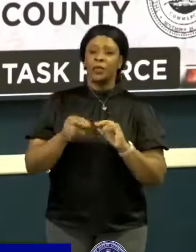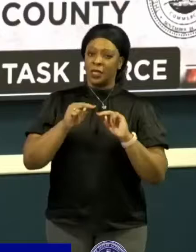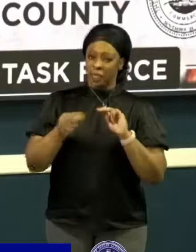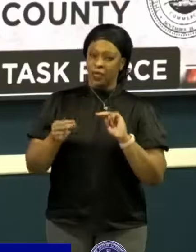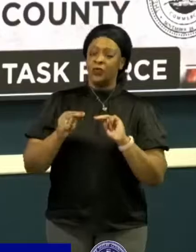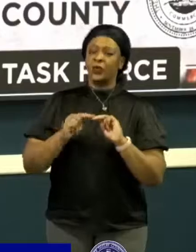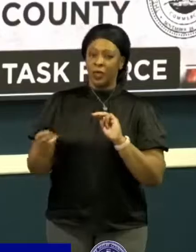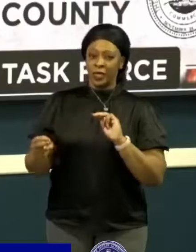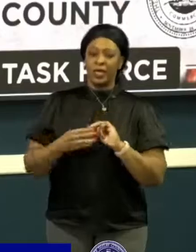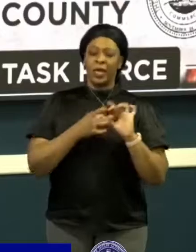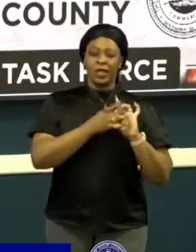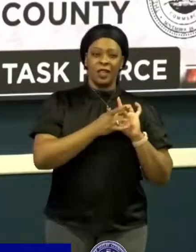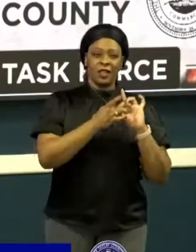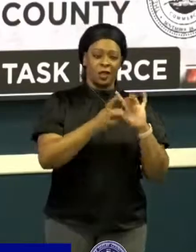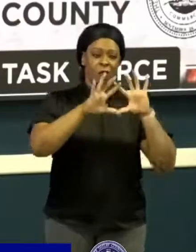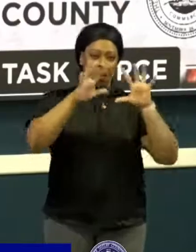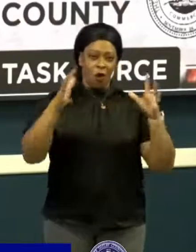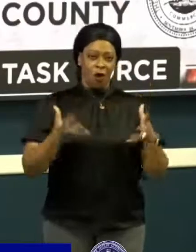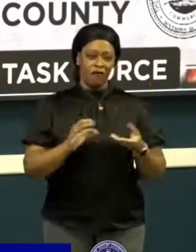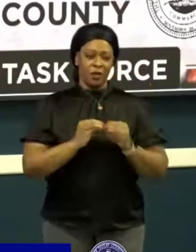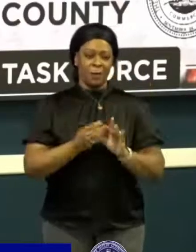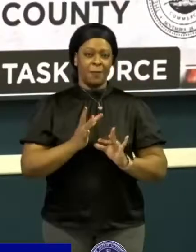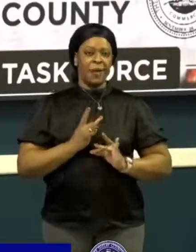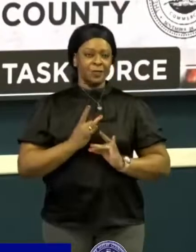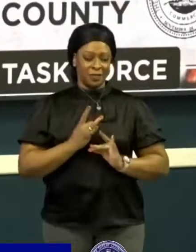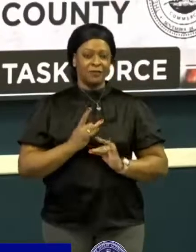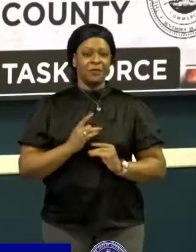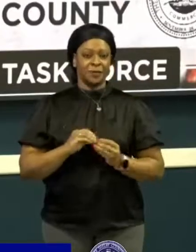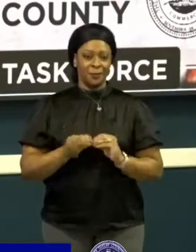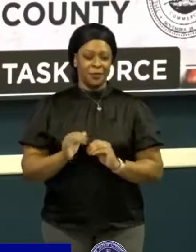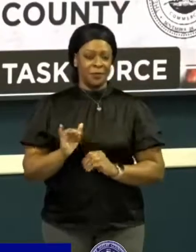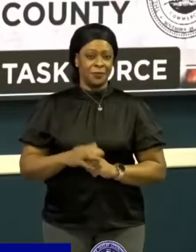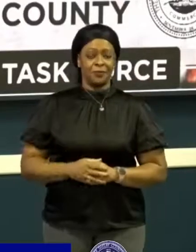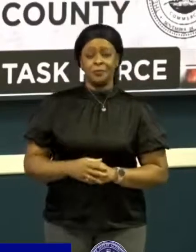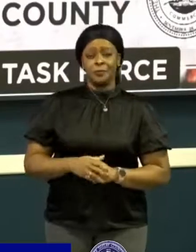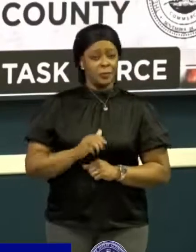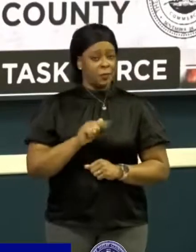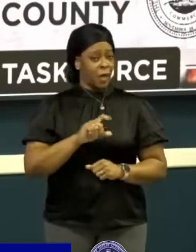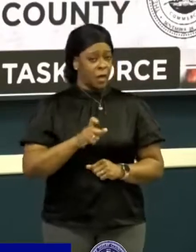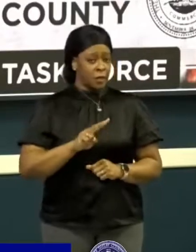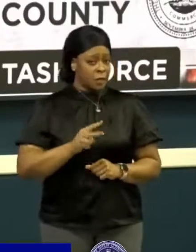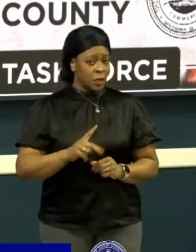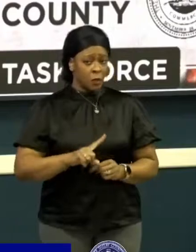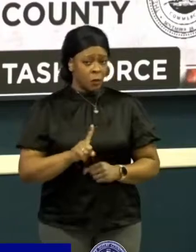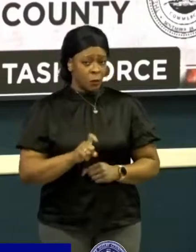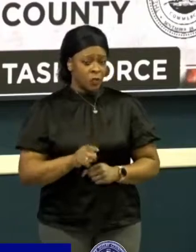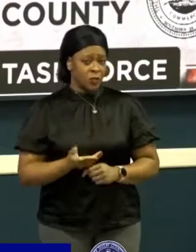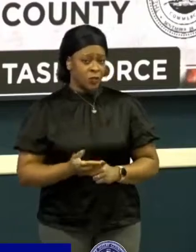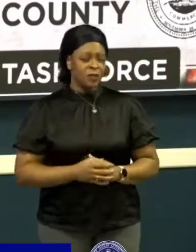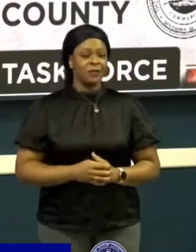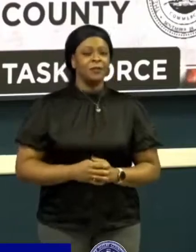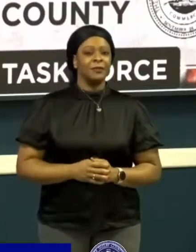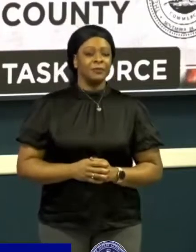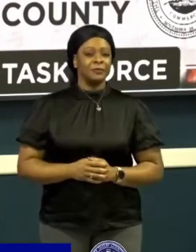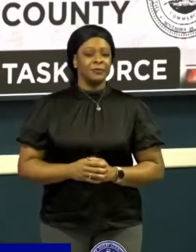decreasing along with our overall COVID rates. Alex, your second question.